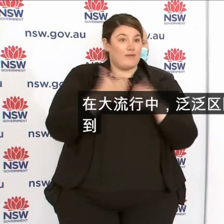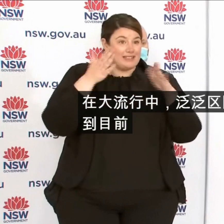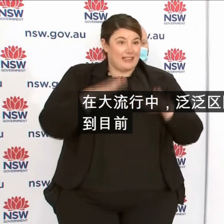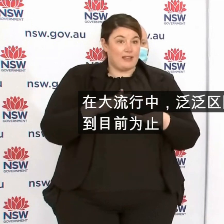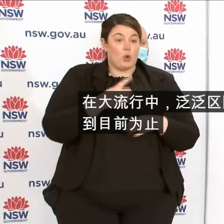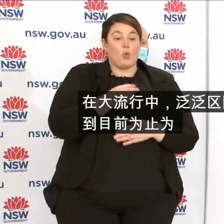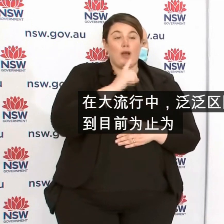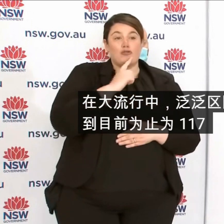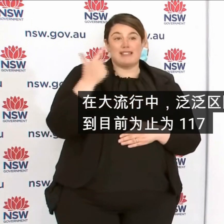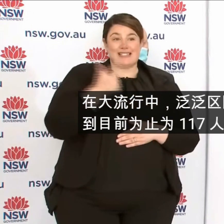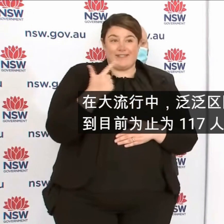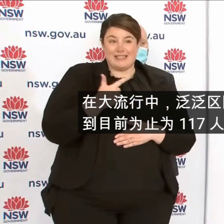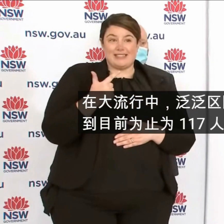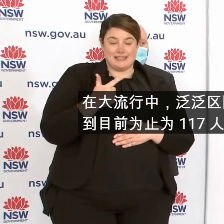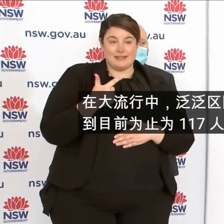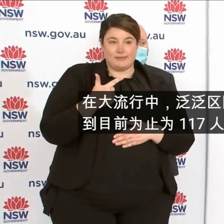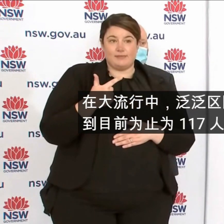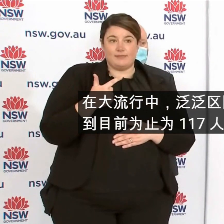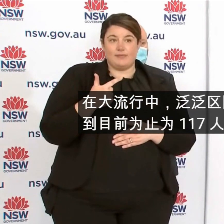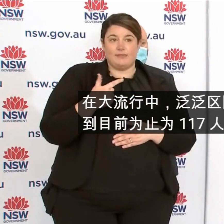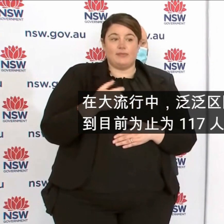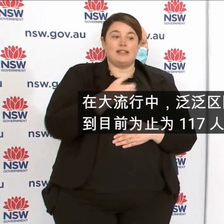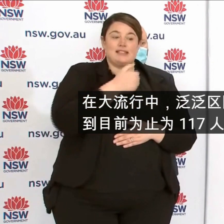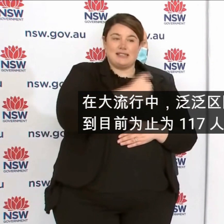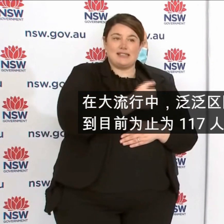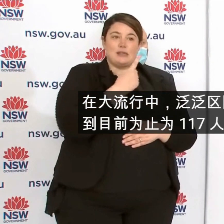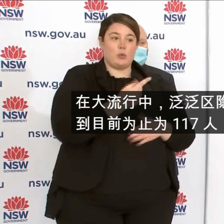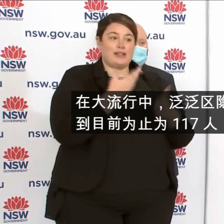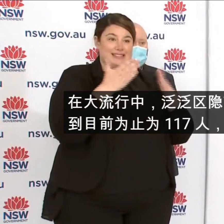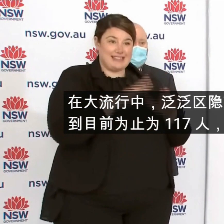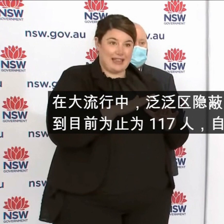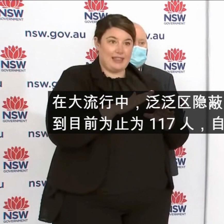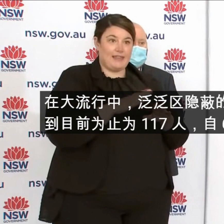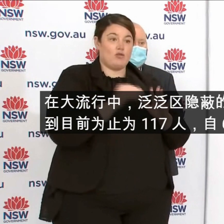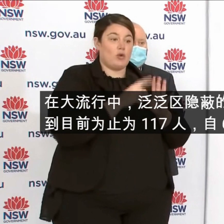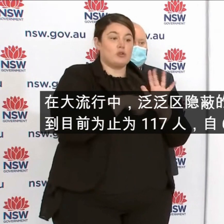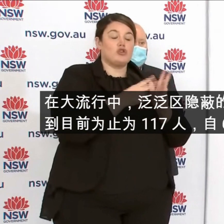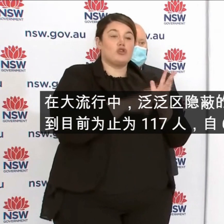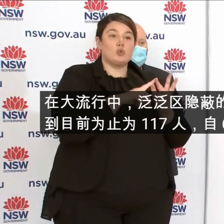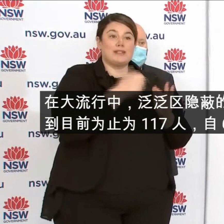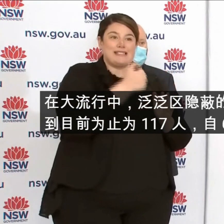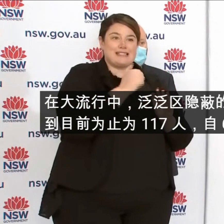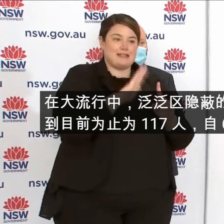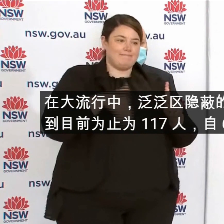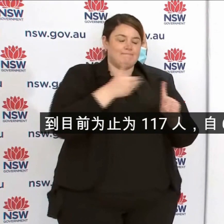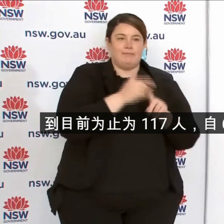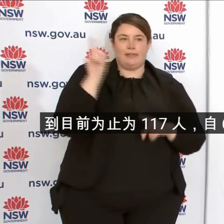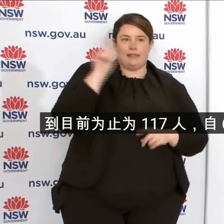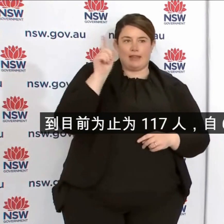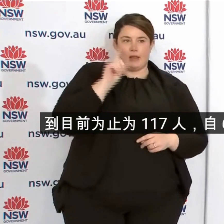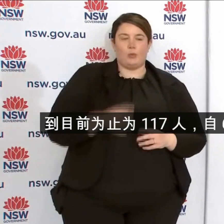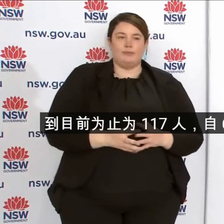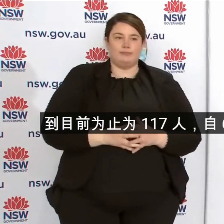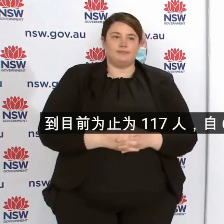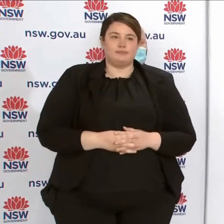to 117 so far, and 61 deaths since June 16th. I'd like